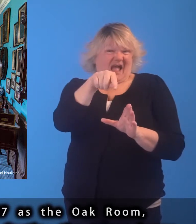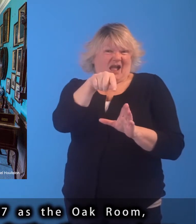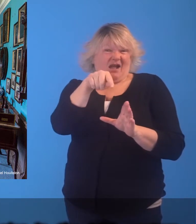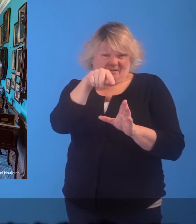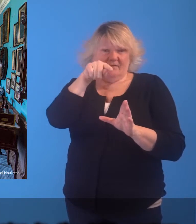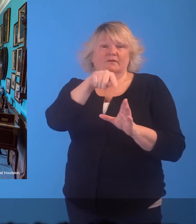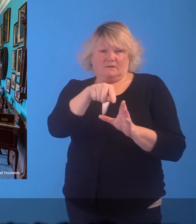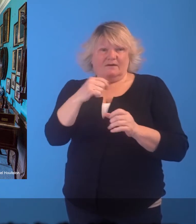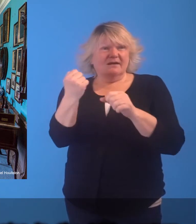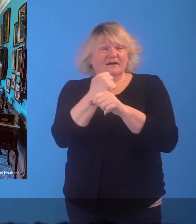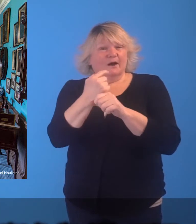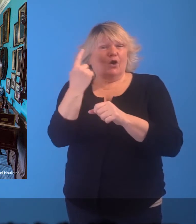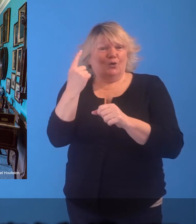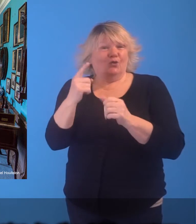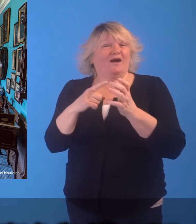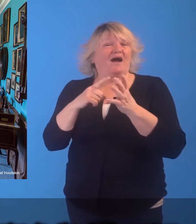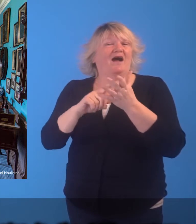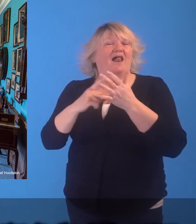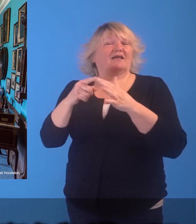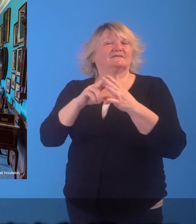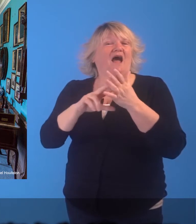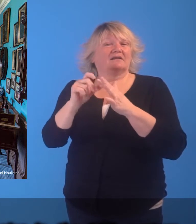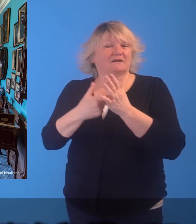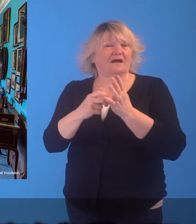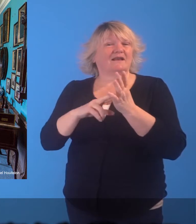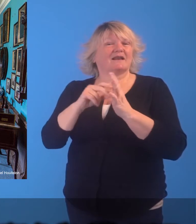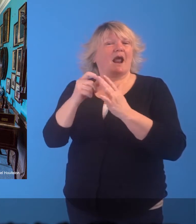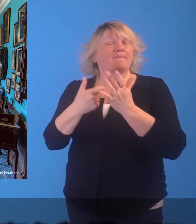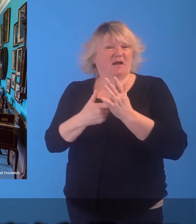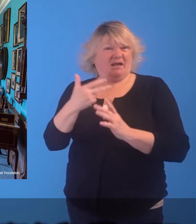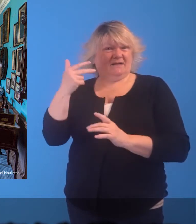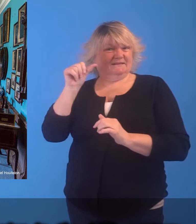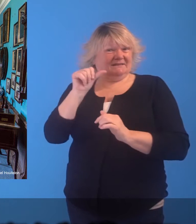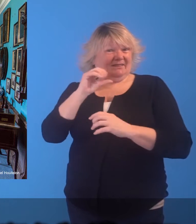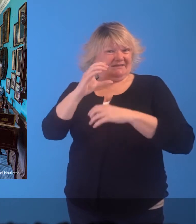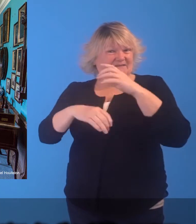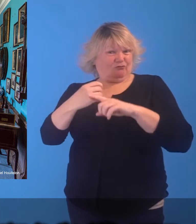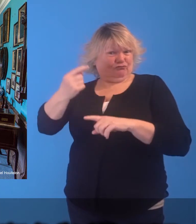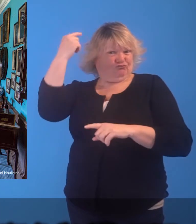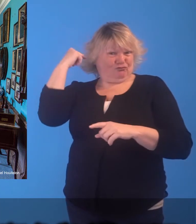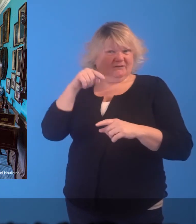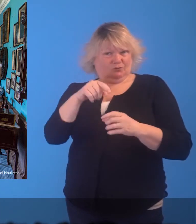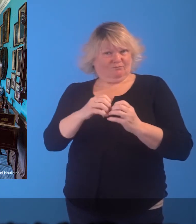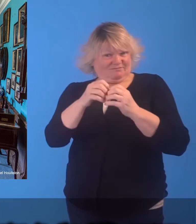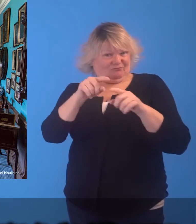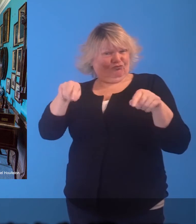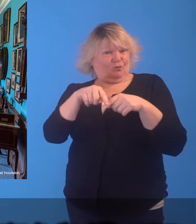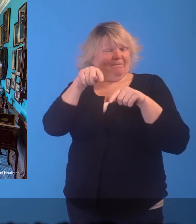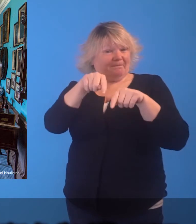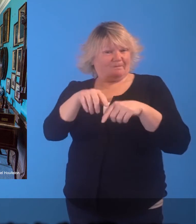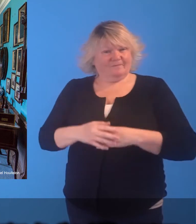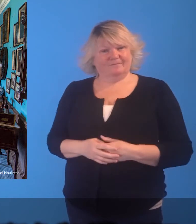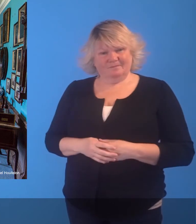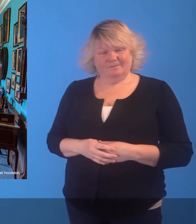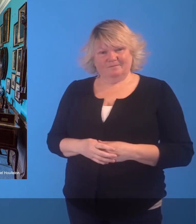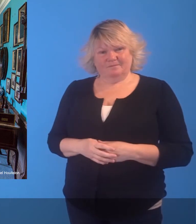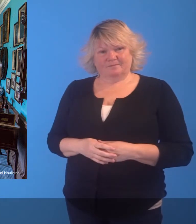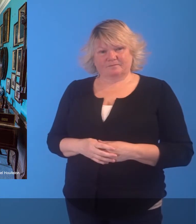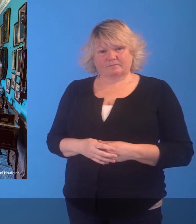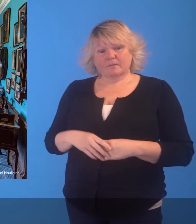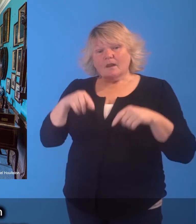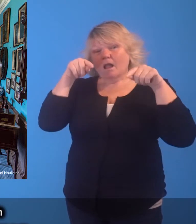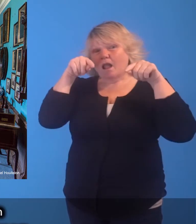The fireplace in this room was brought from the Reeds' home on George Street and is the one they were married in front